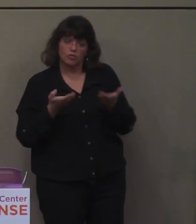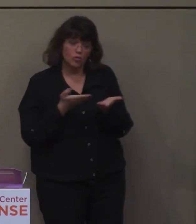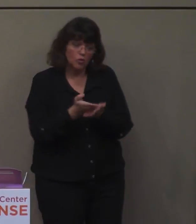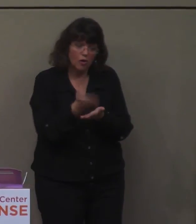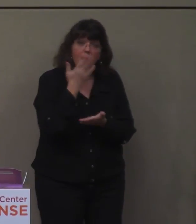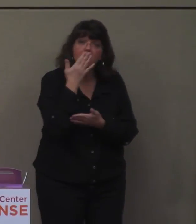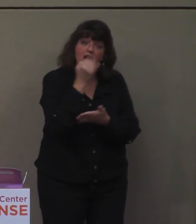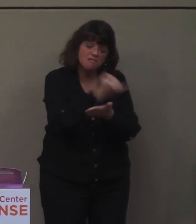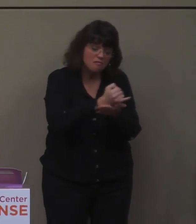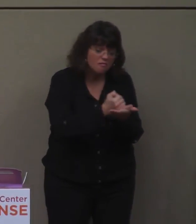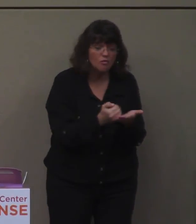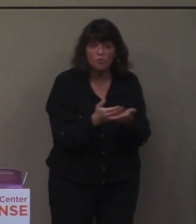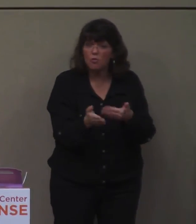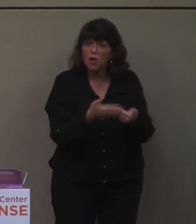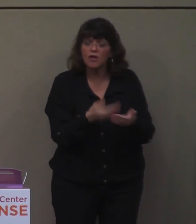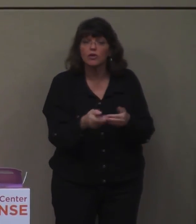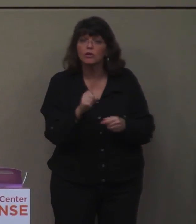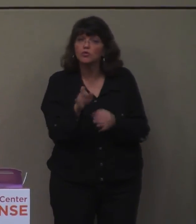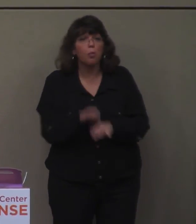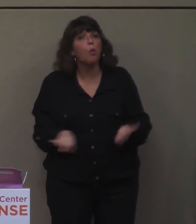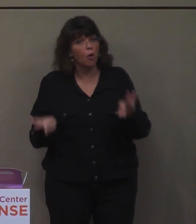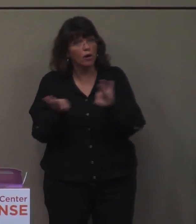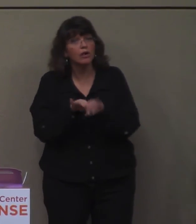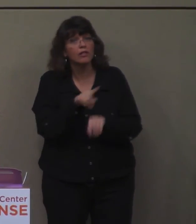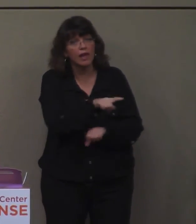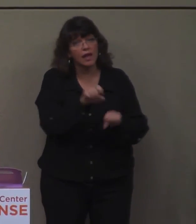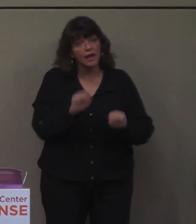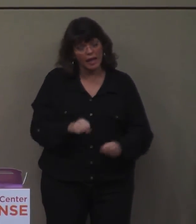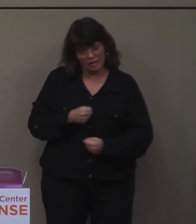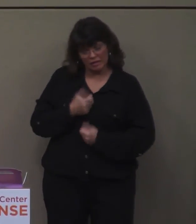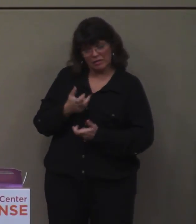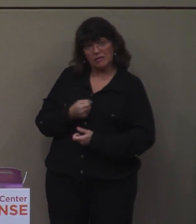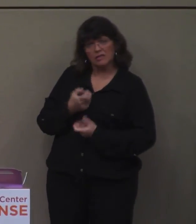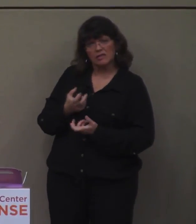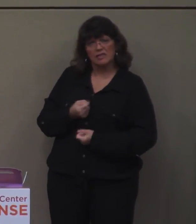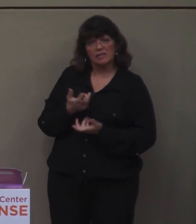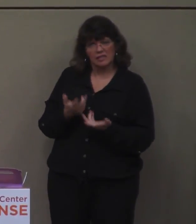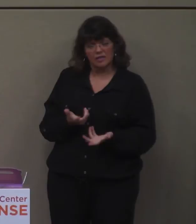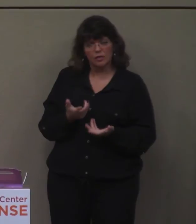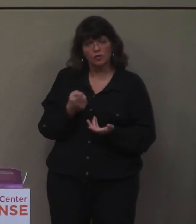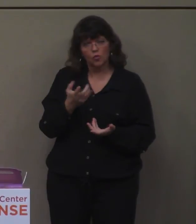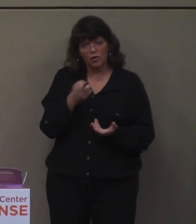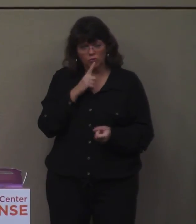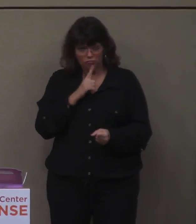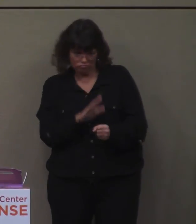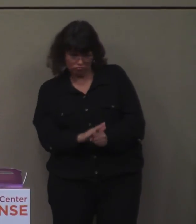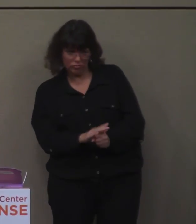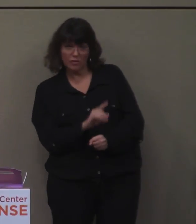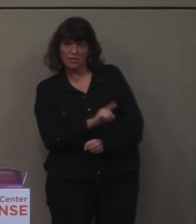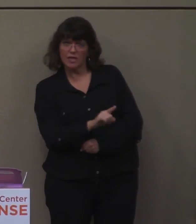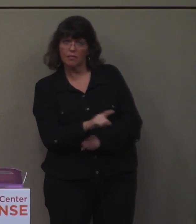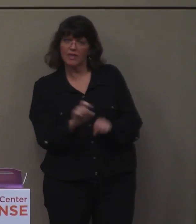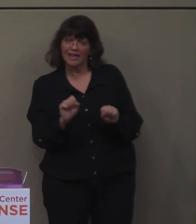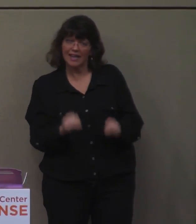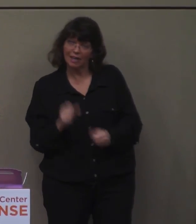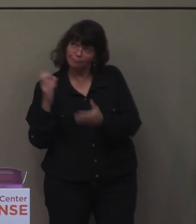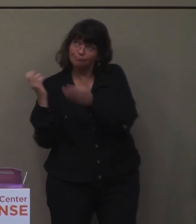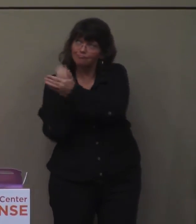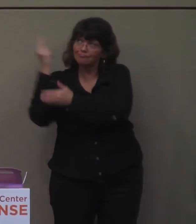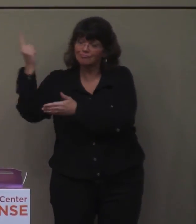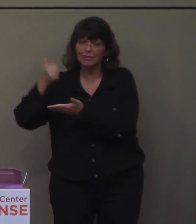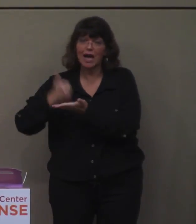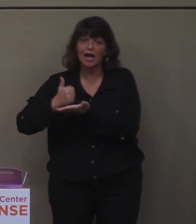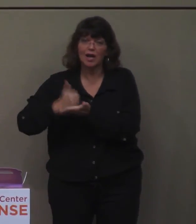they're allowed to get those things out, and then assure them that you're going to get them the help that they need. So. Another question we have